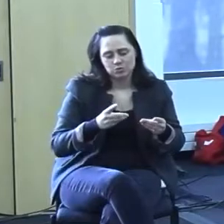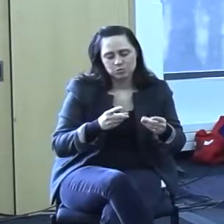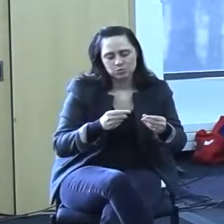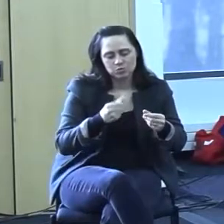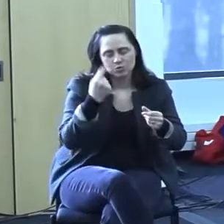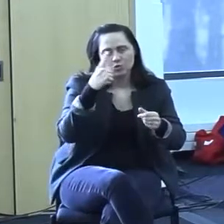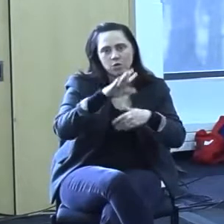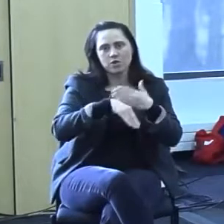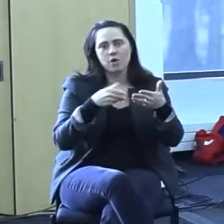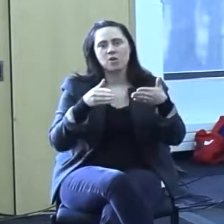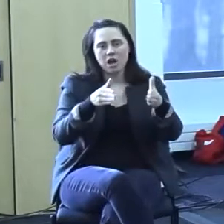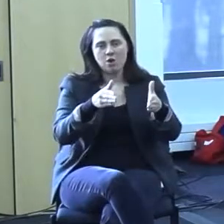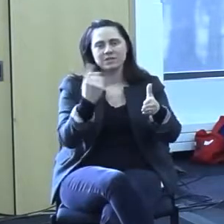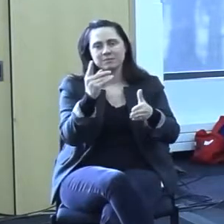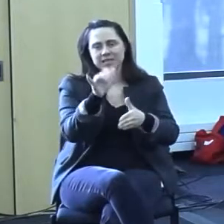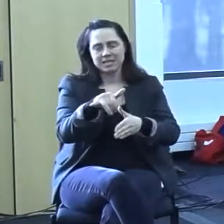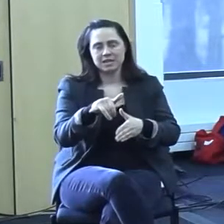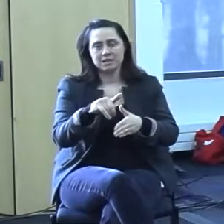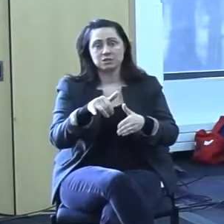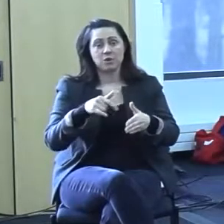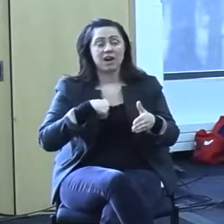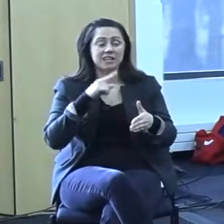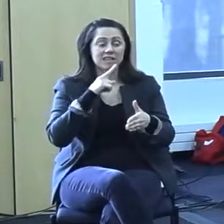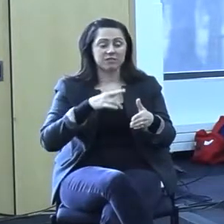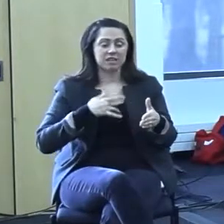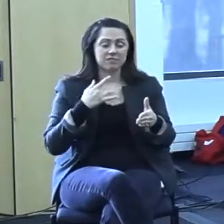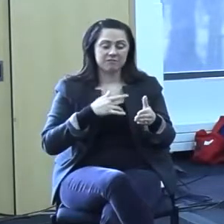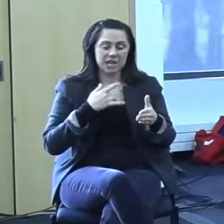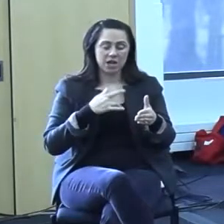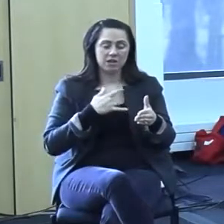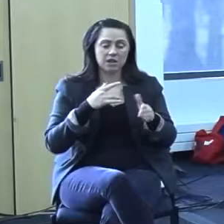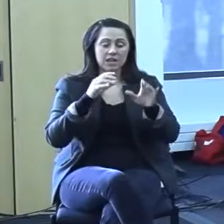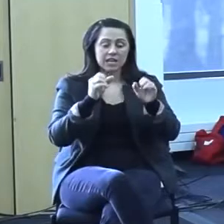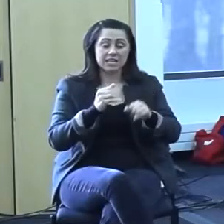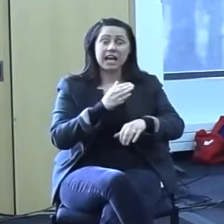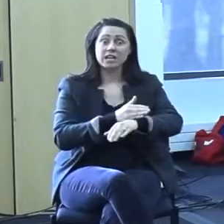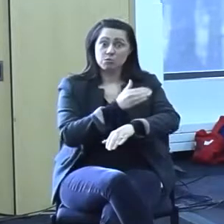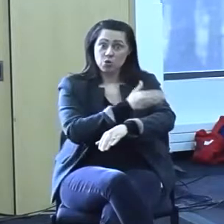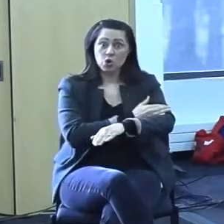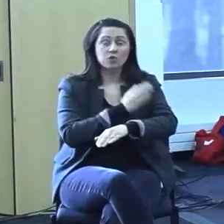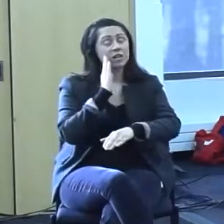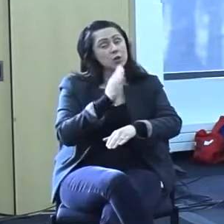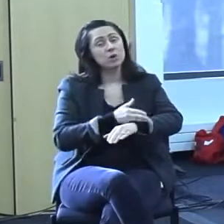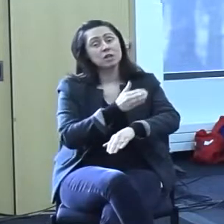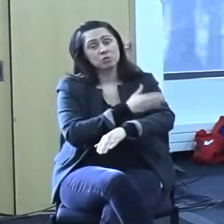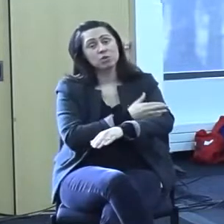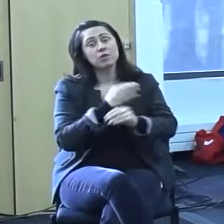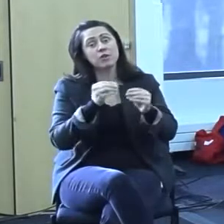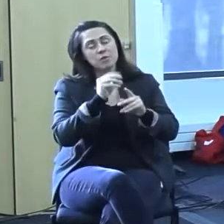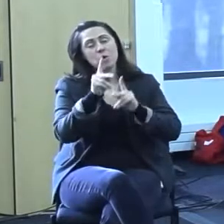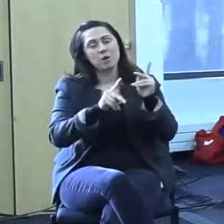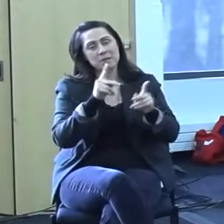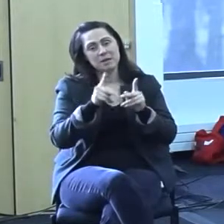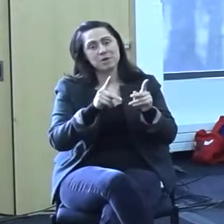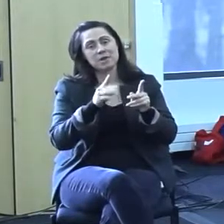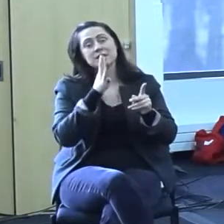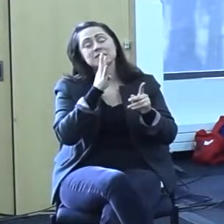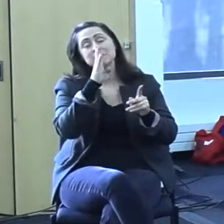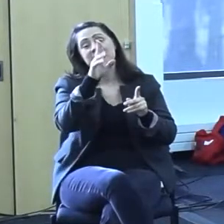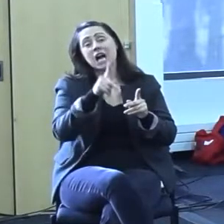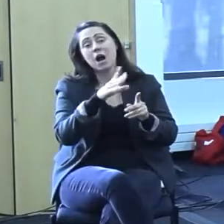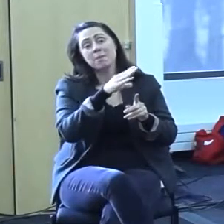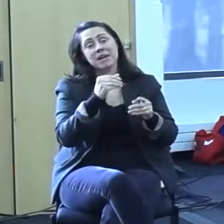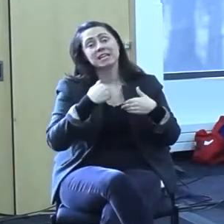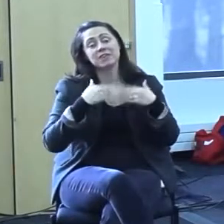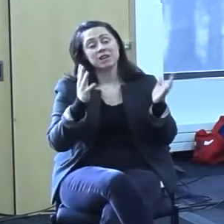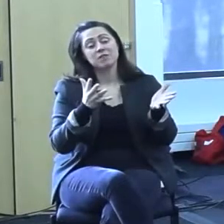the whole hallway or something like that. So I definitely feel it can improve, and it's going to improve the more people speak up and